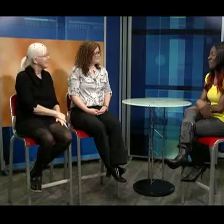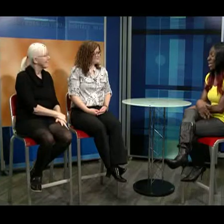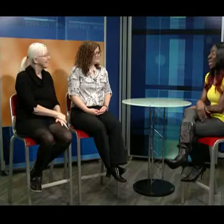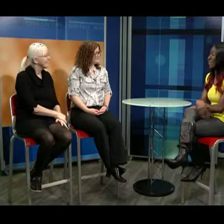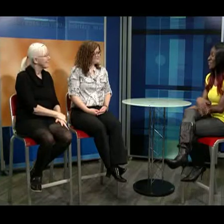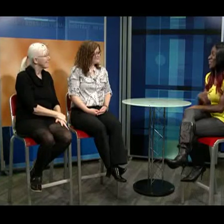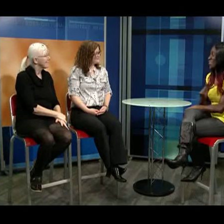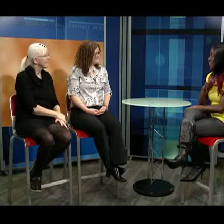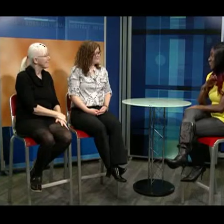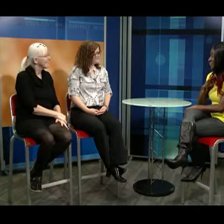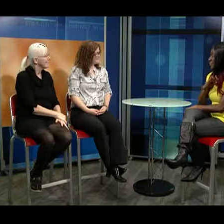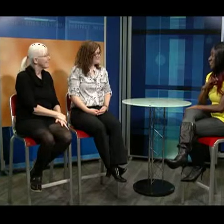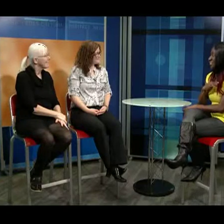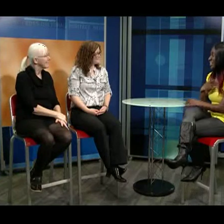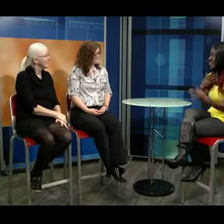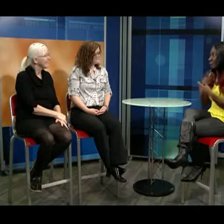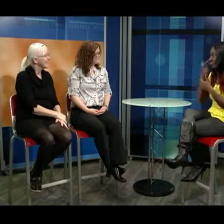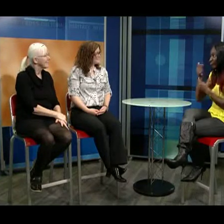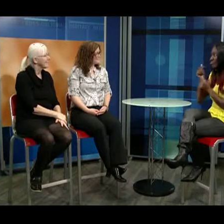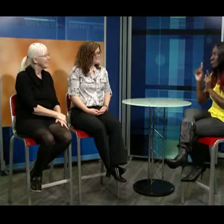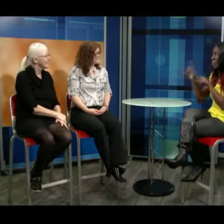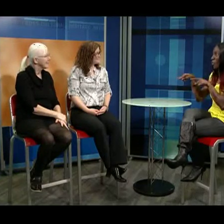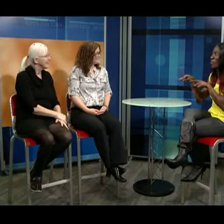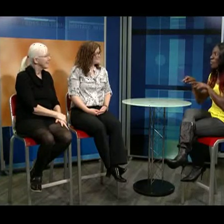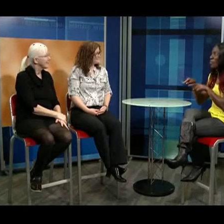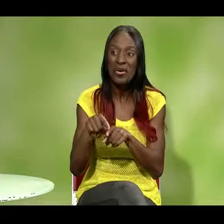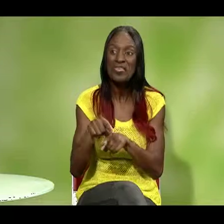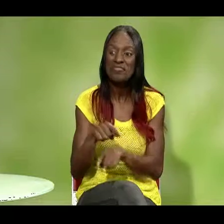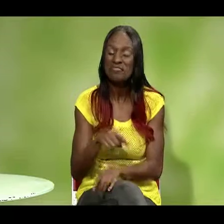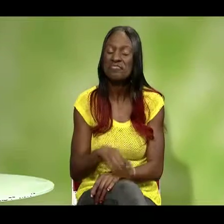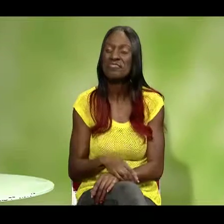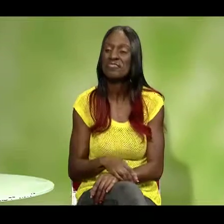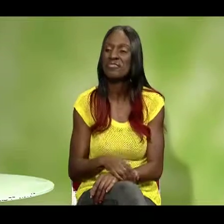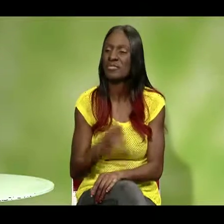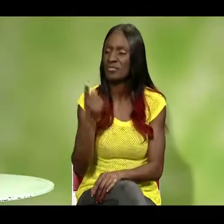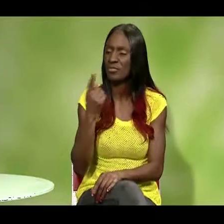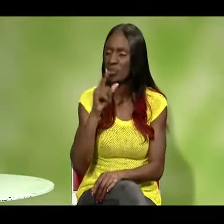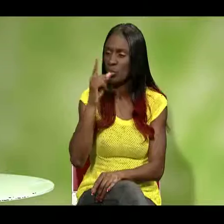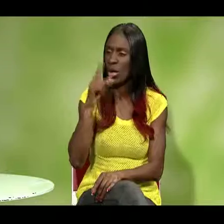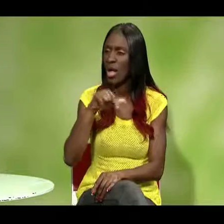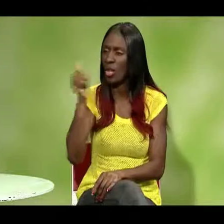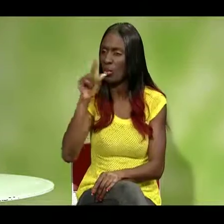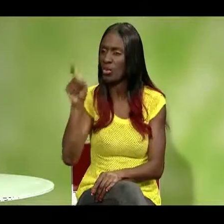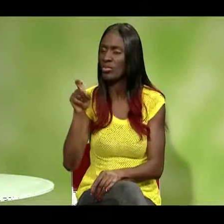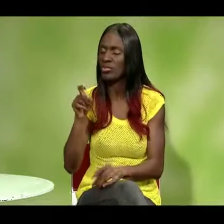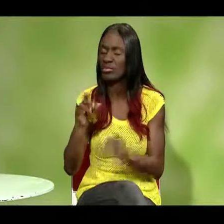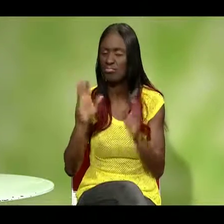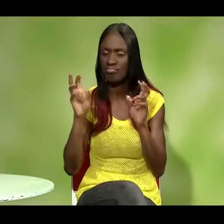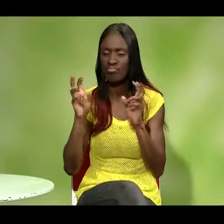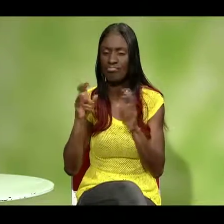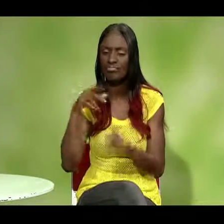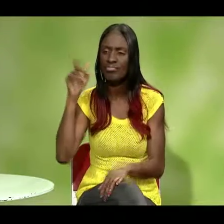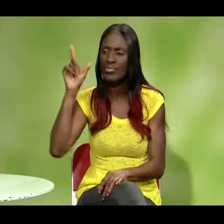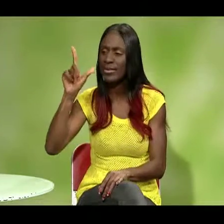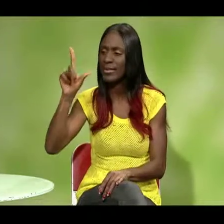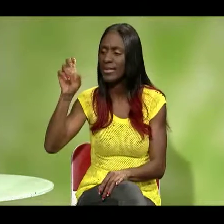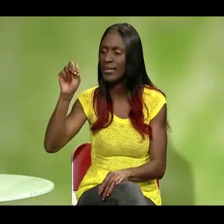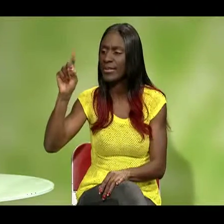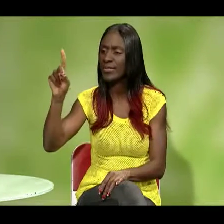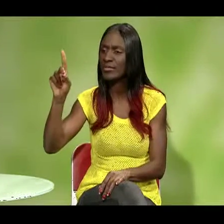Wow. That is really cool. I would be very interested to go and check that out. And I've got another question for you.